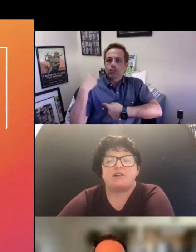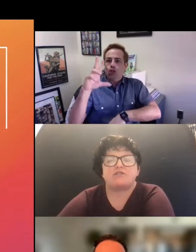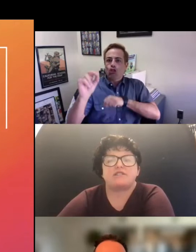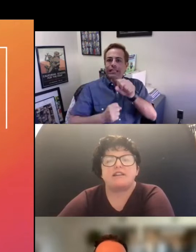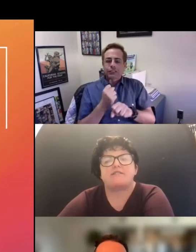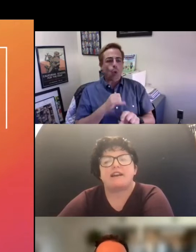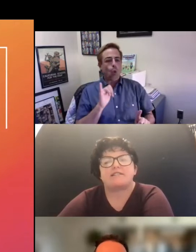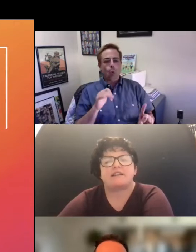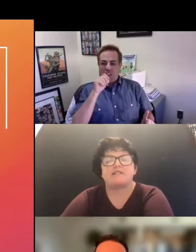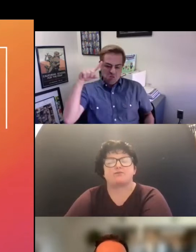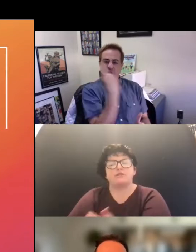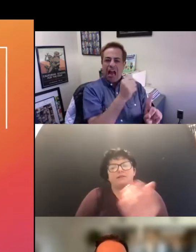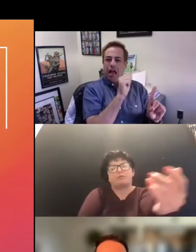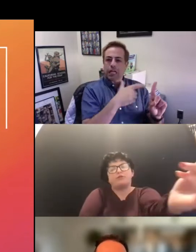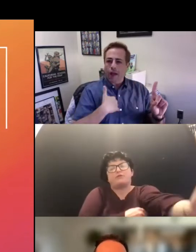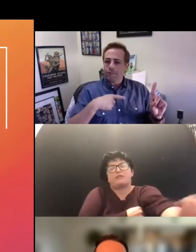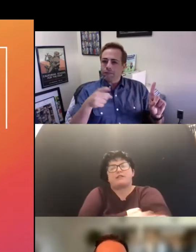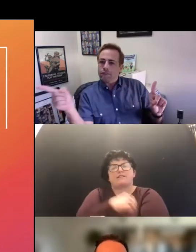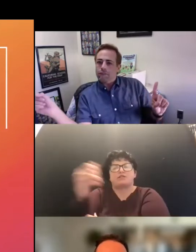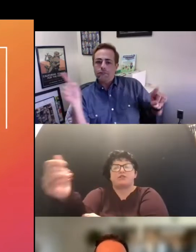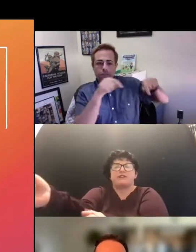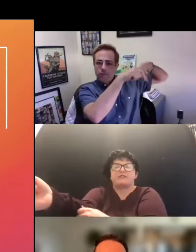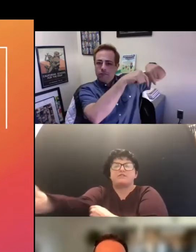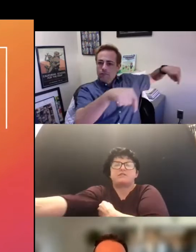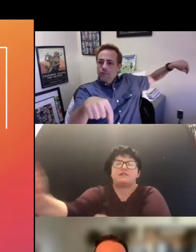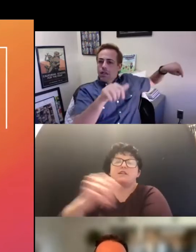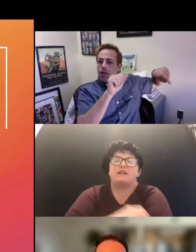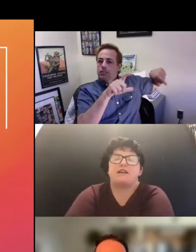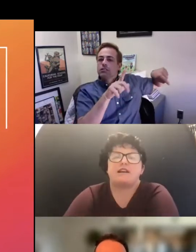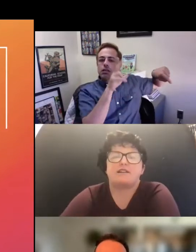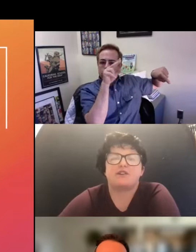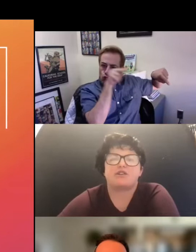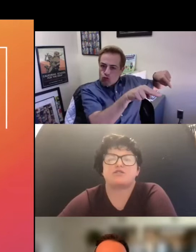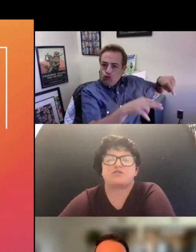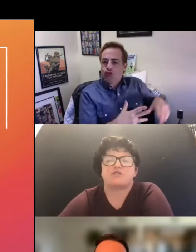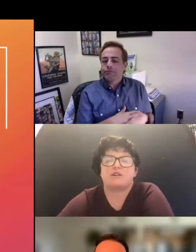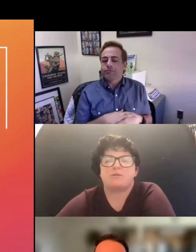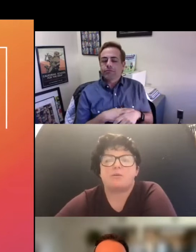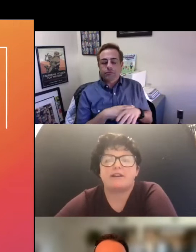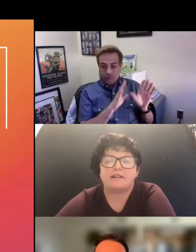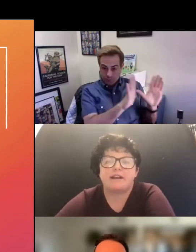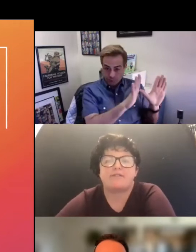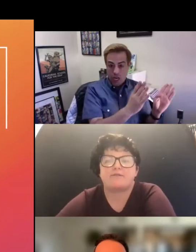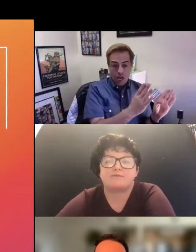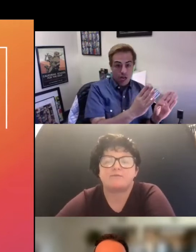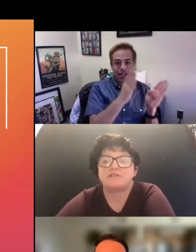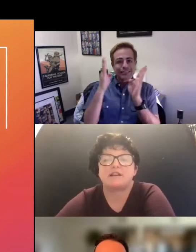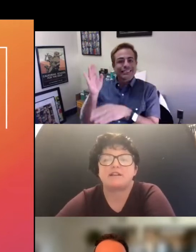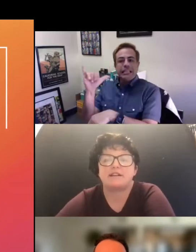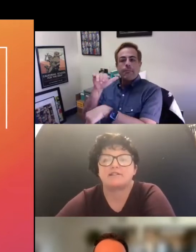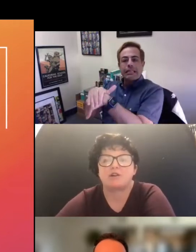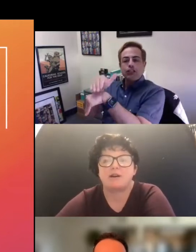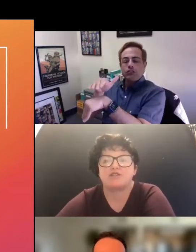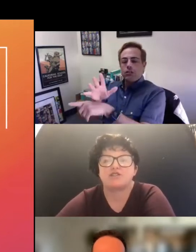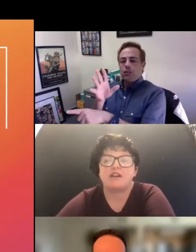Our understanding of ASL has really improved in the last 30 years. And we have studied